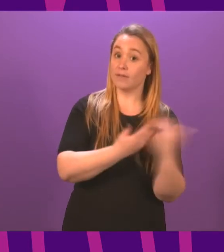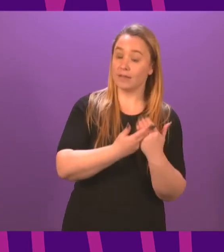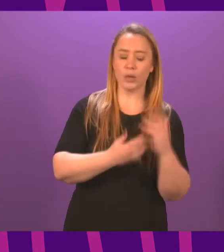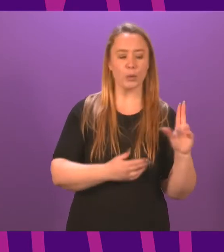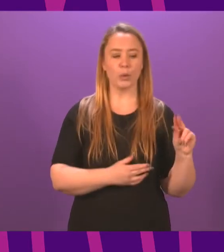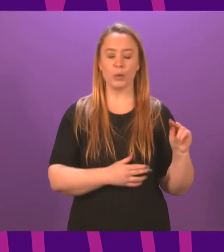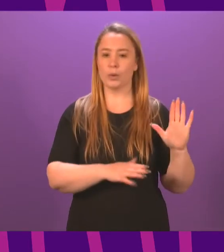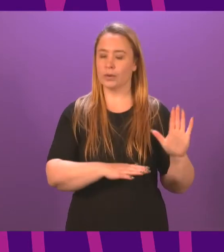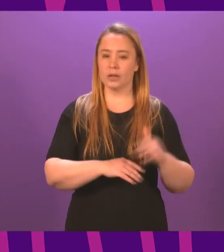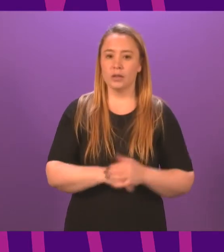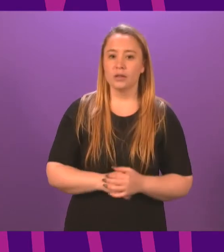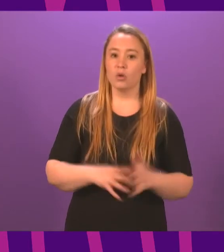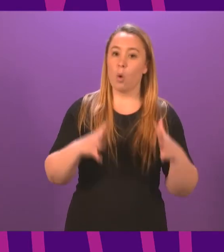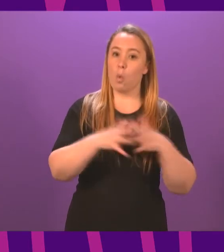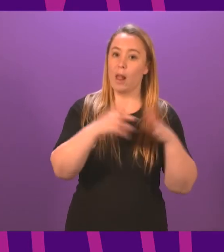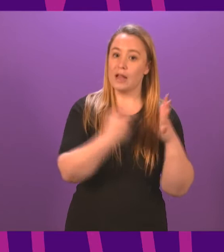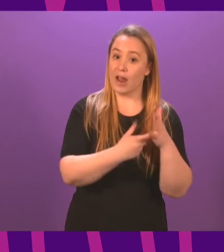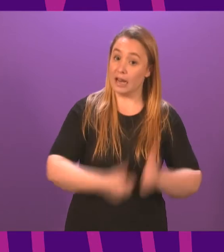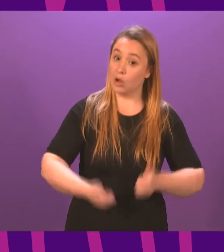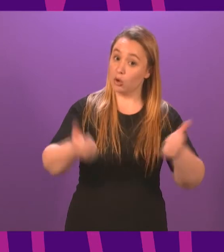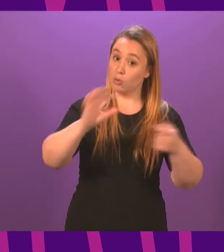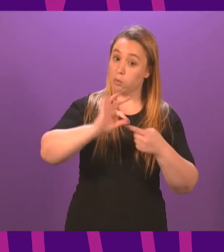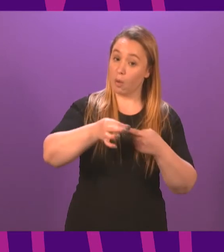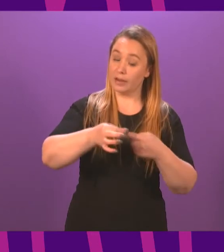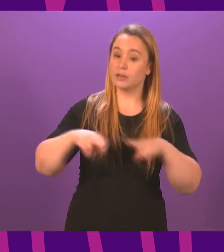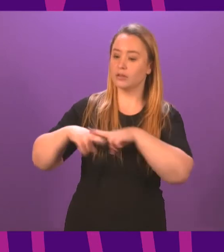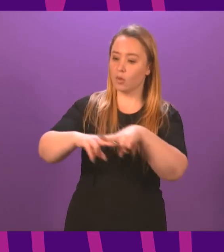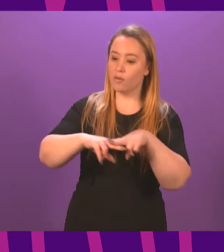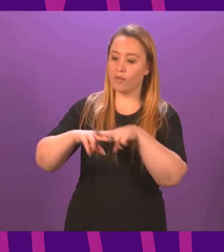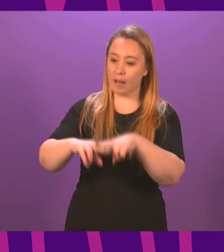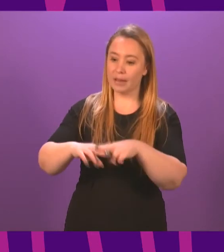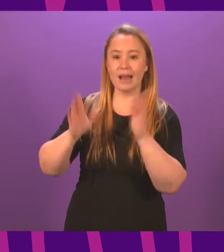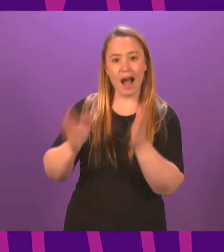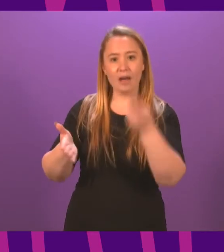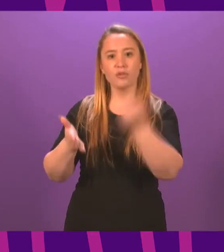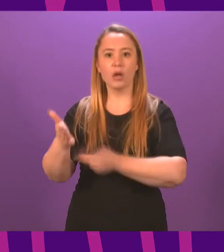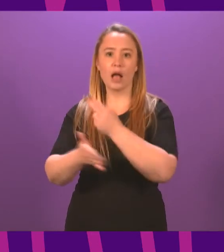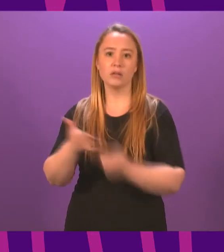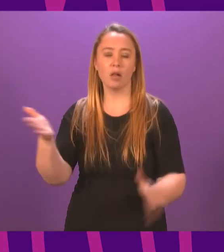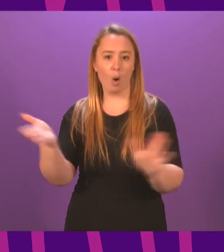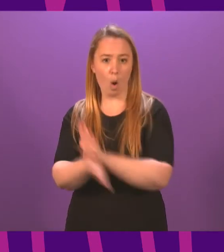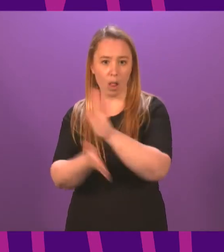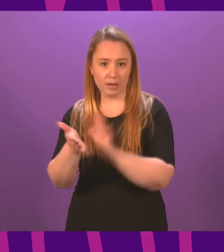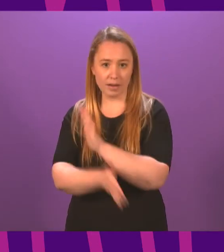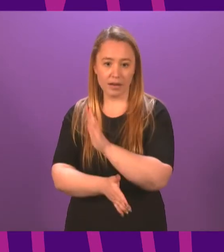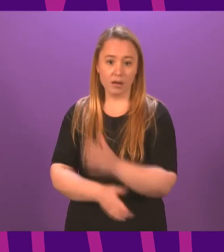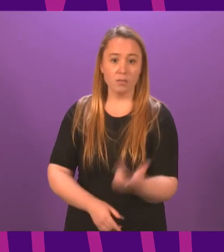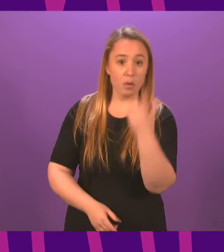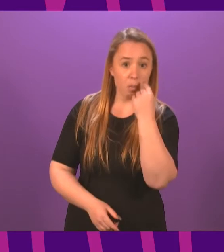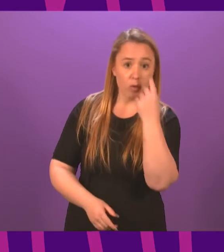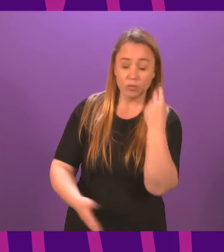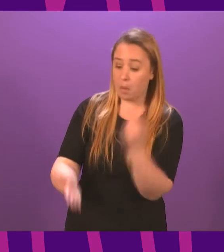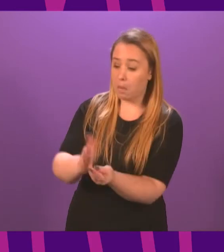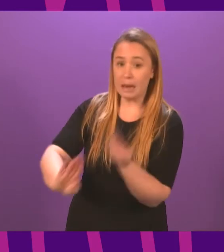Willie Rennie, I think, made a decent point earlier on. Families are presumably being asked to cancel their family holiday, which perhaps they can't get back